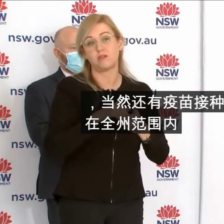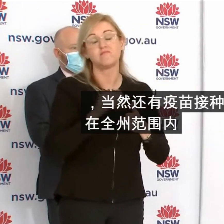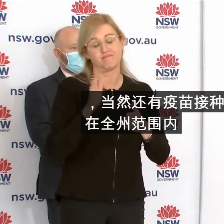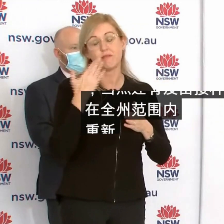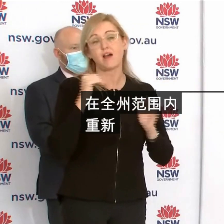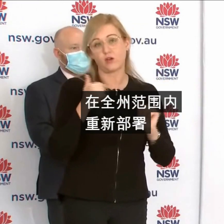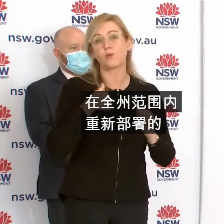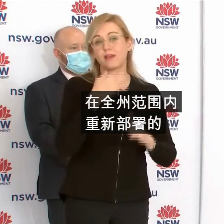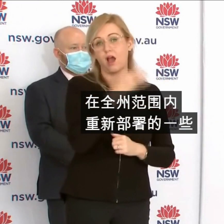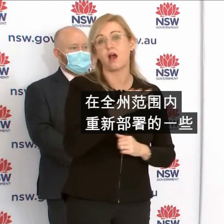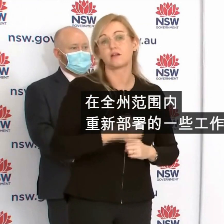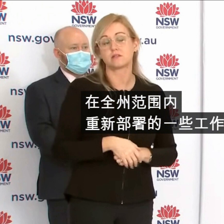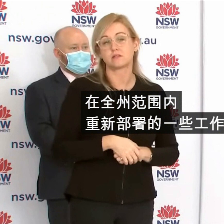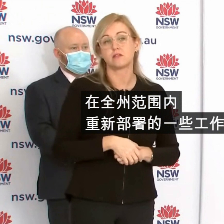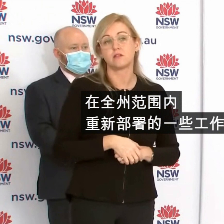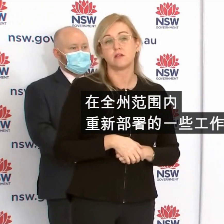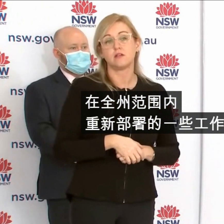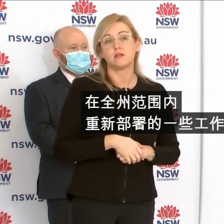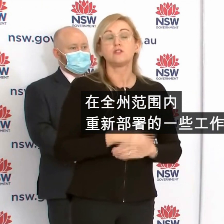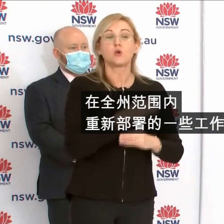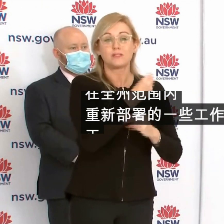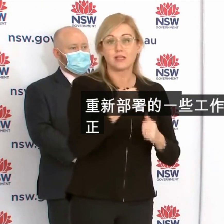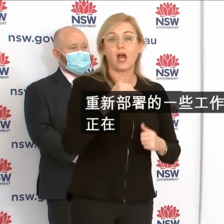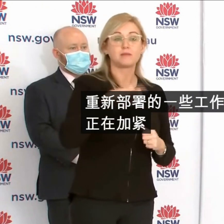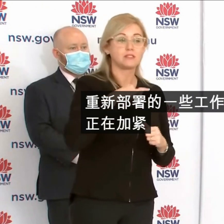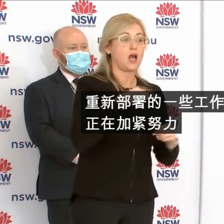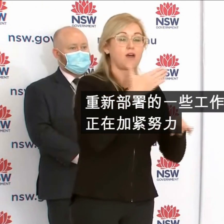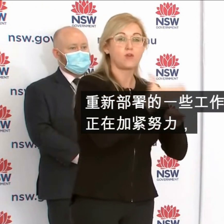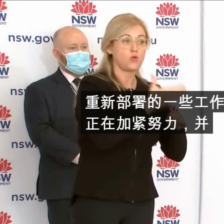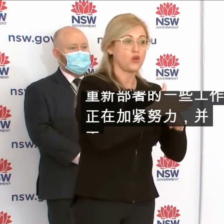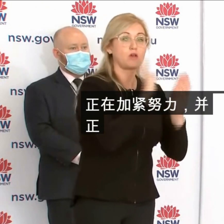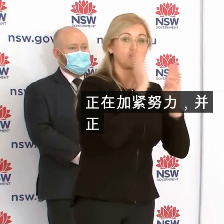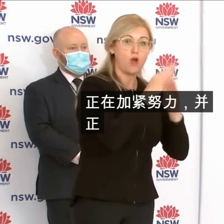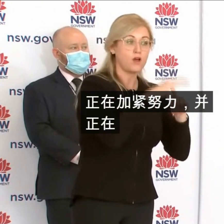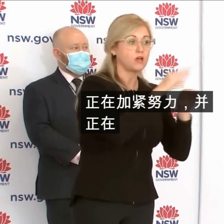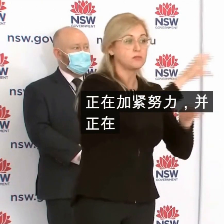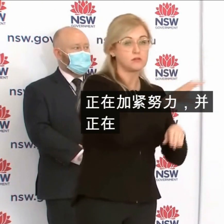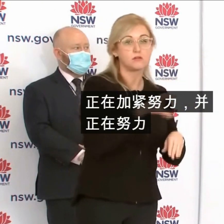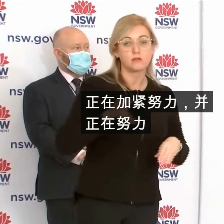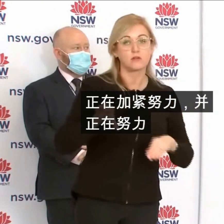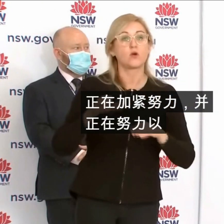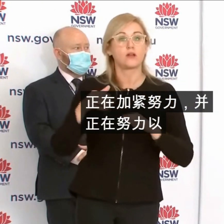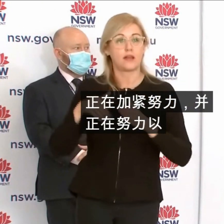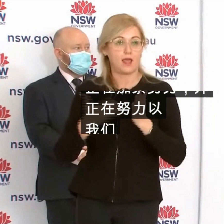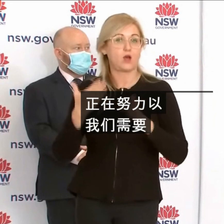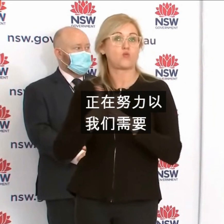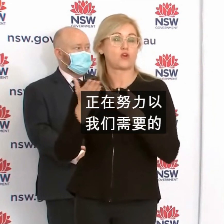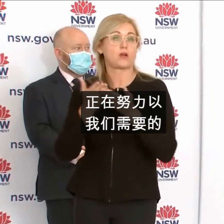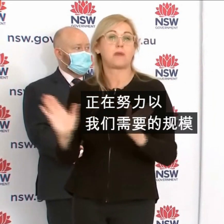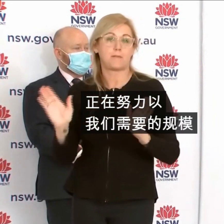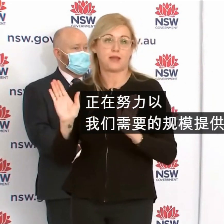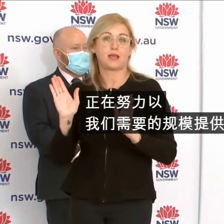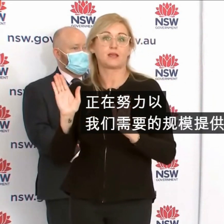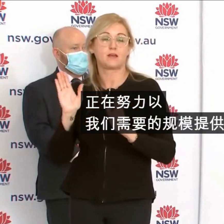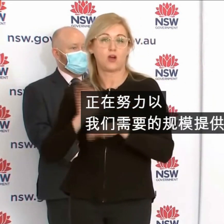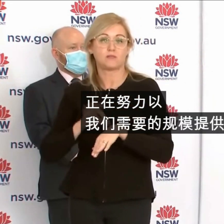state, a number of staff have been redeployed, are surging their efforts, and are working incredibly hard to deliver